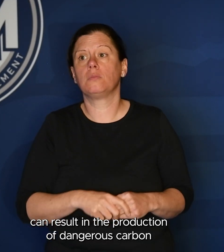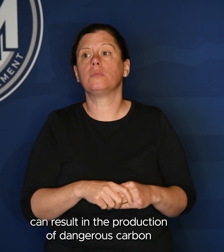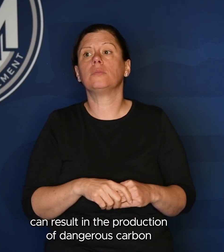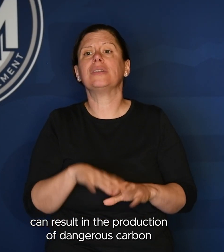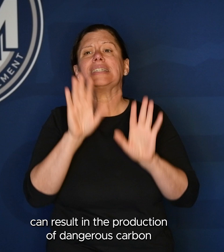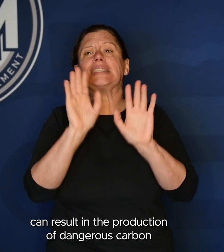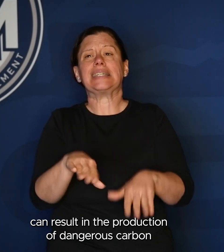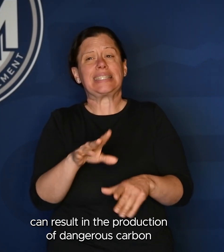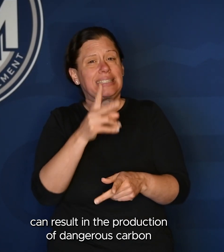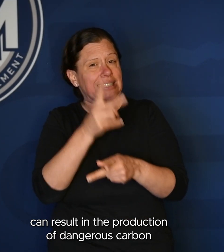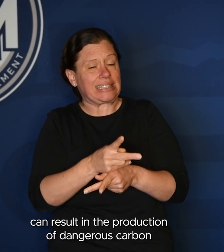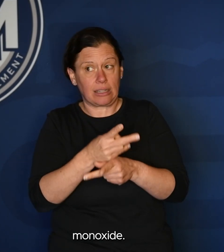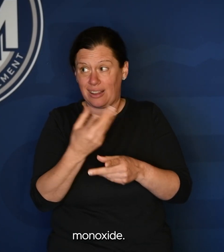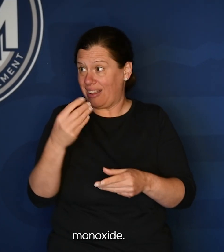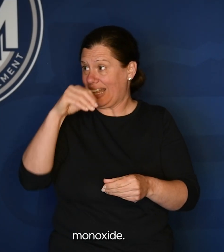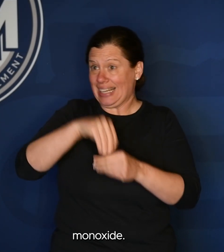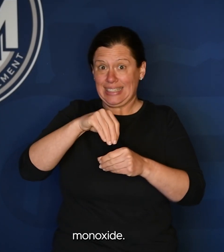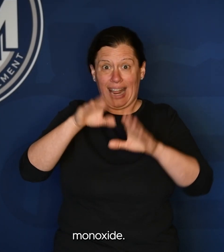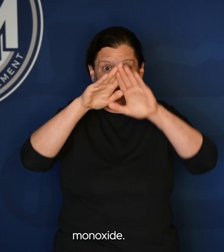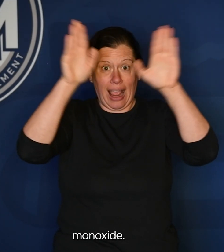production of dangerous carbon monoxide.